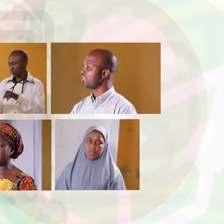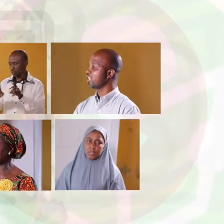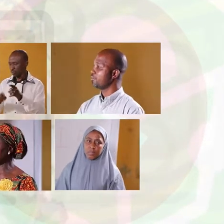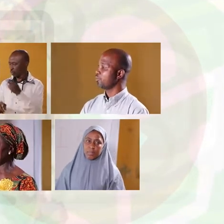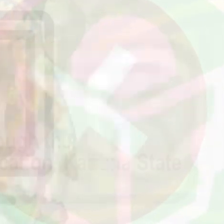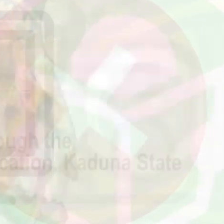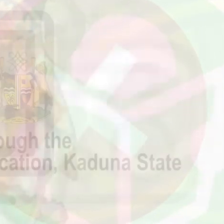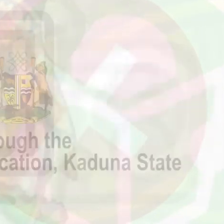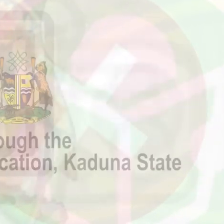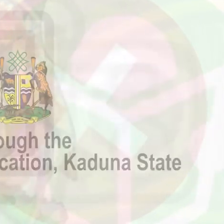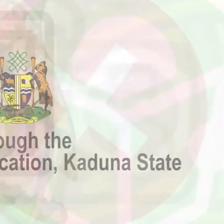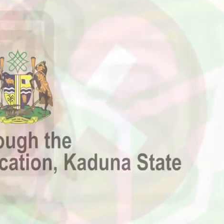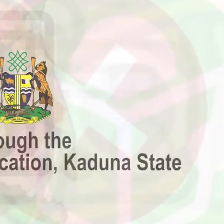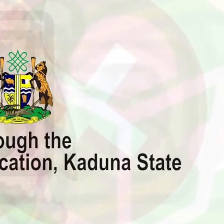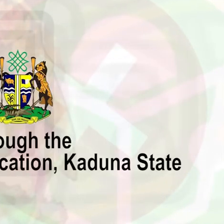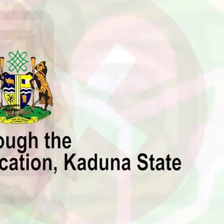can see that it is in opposite